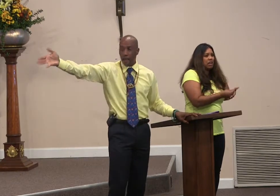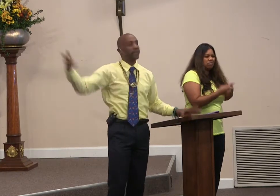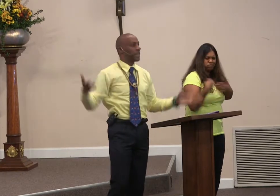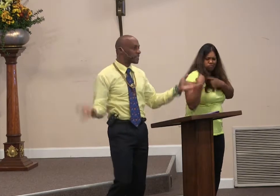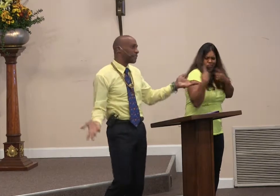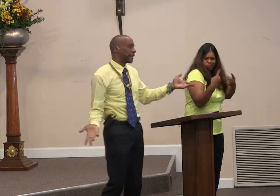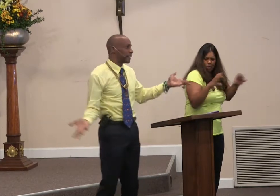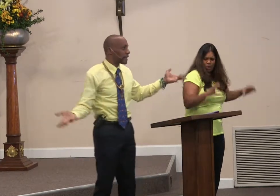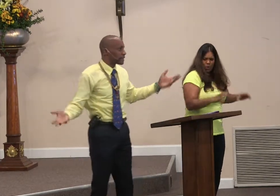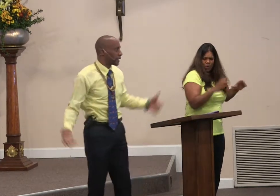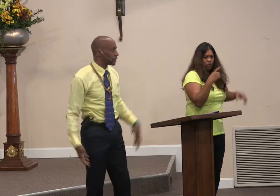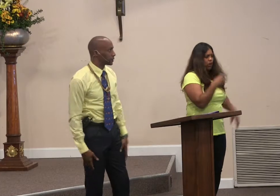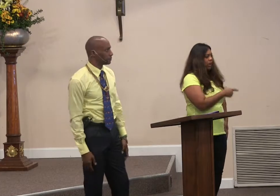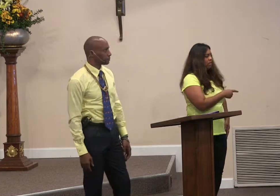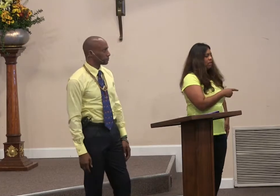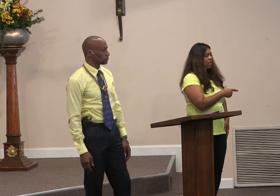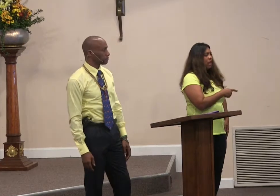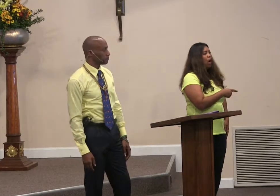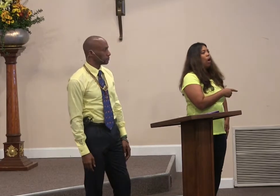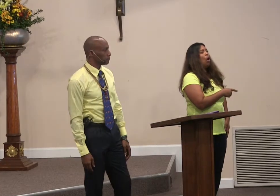do I hang... He's funny, that's it.